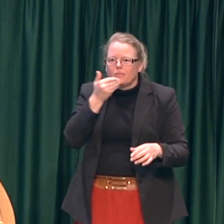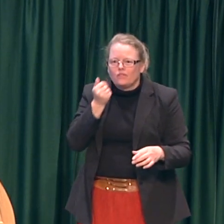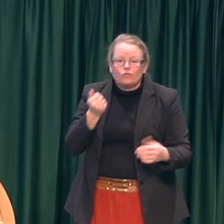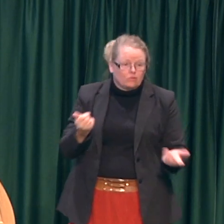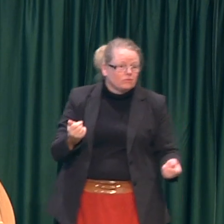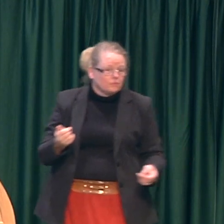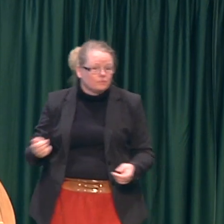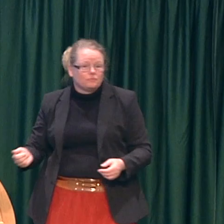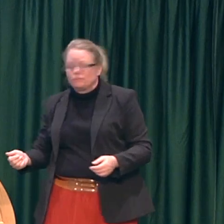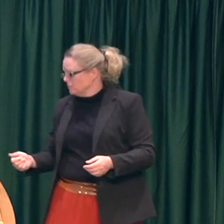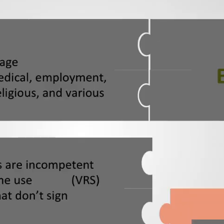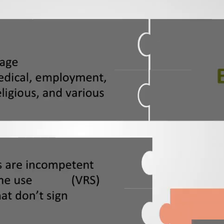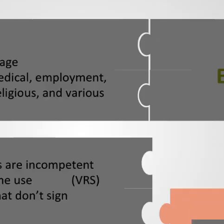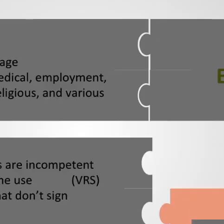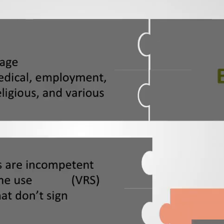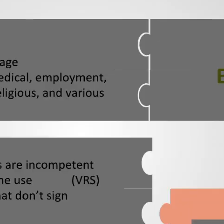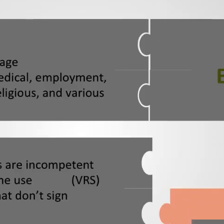It requires speakers.